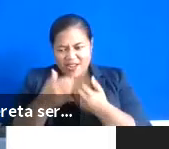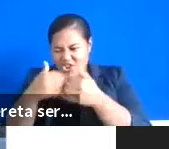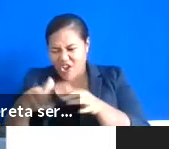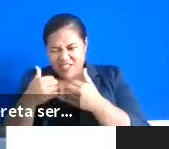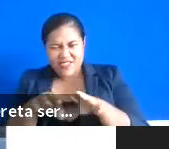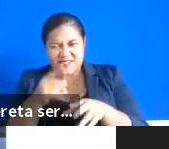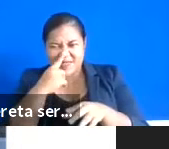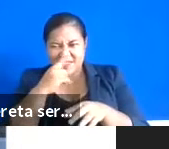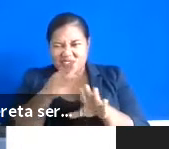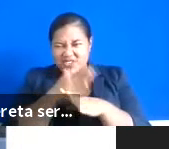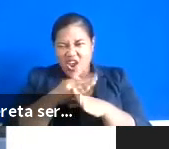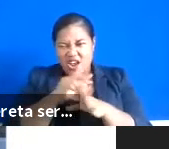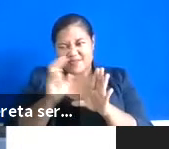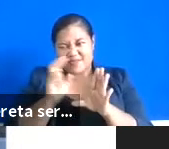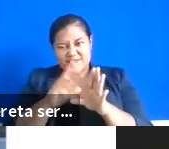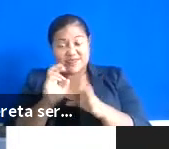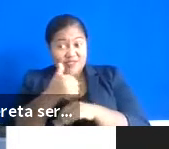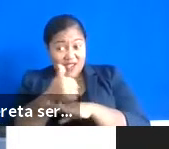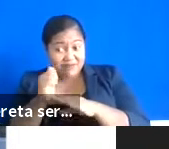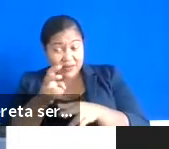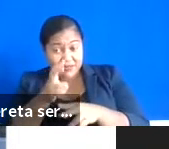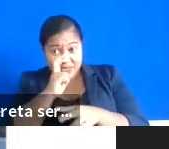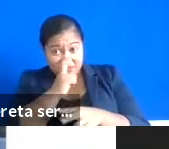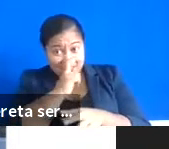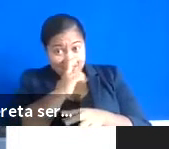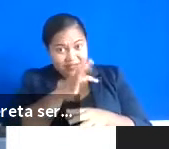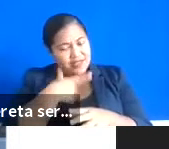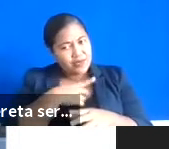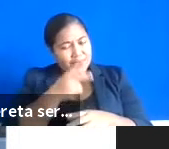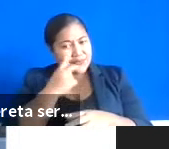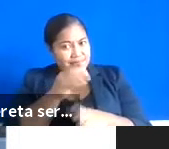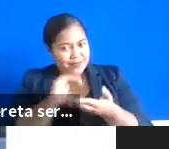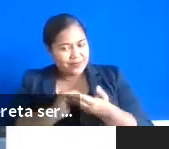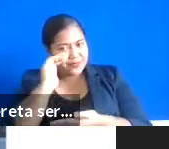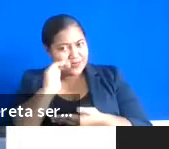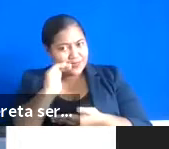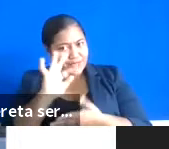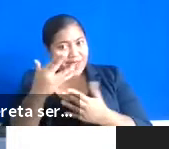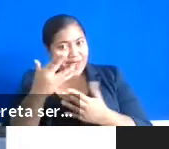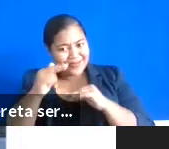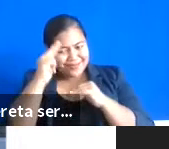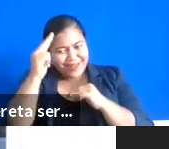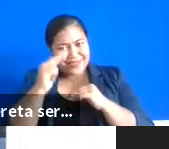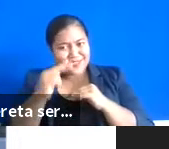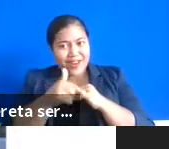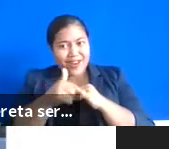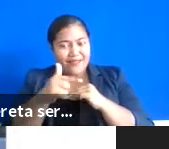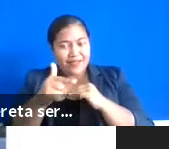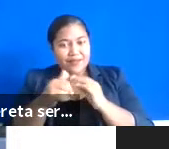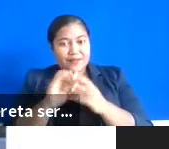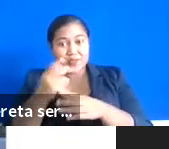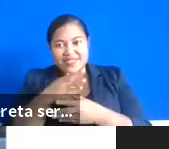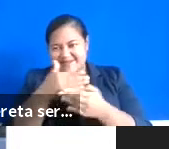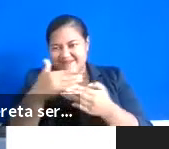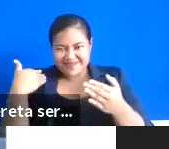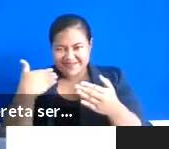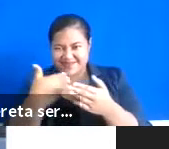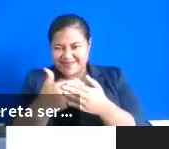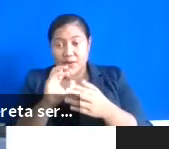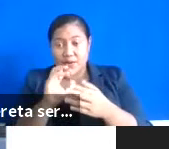ongoing government restrictions we find that there's an increased self-reliance at a national scale for an uncertain period of time into the future